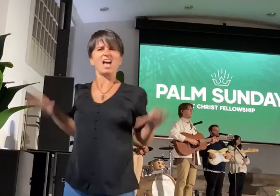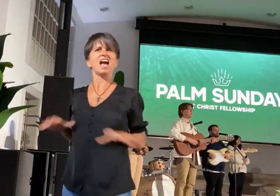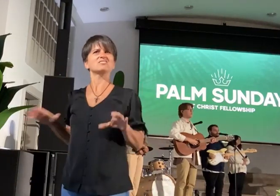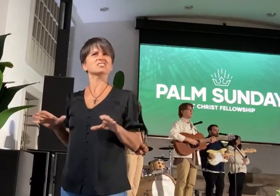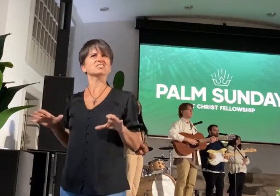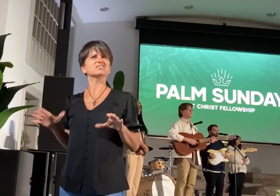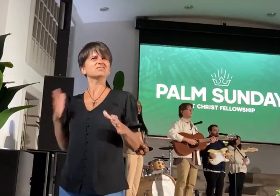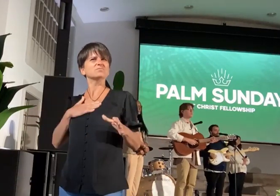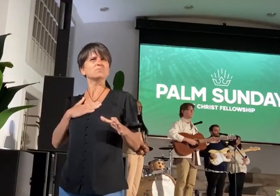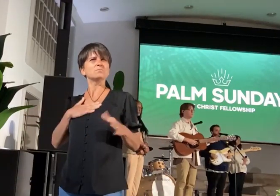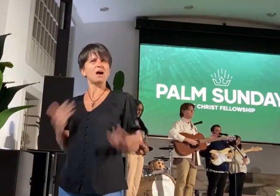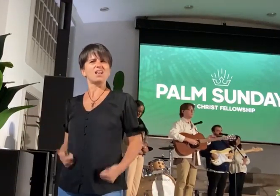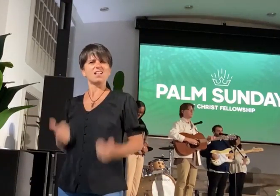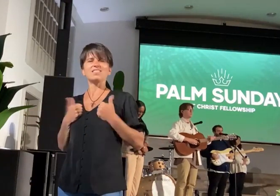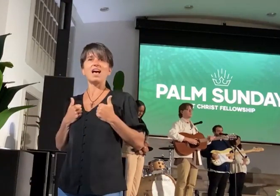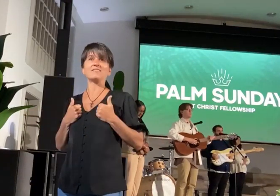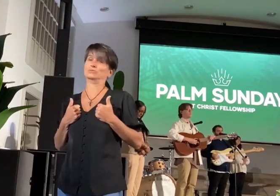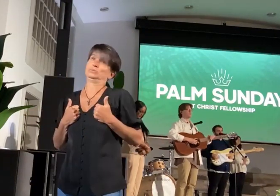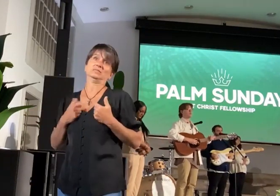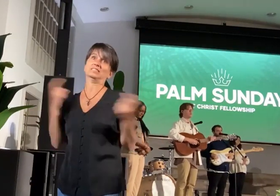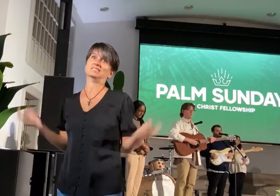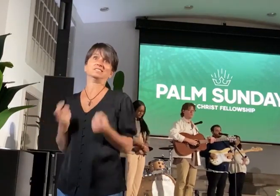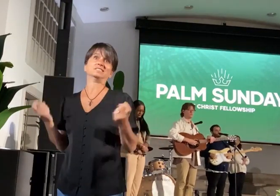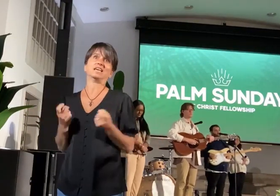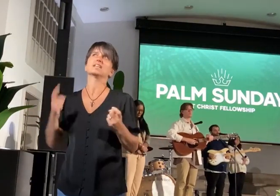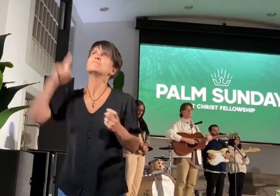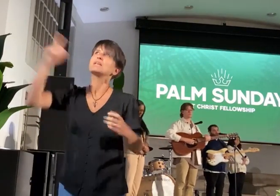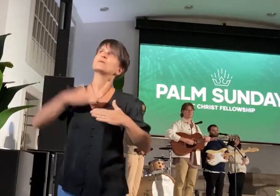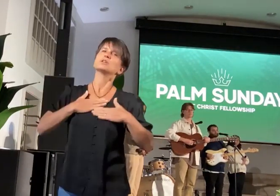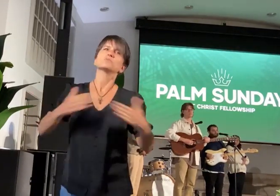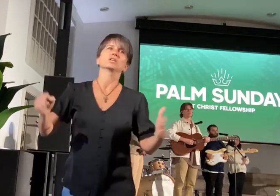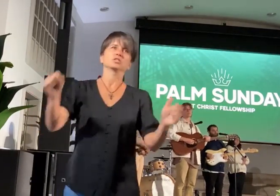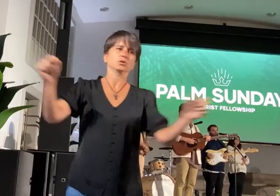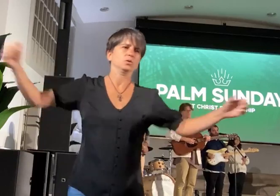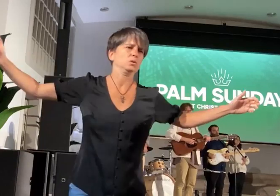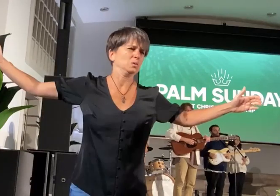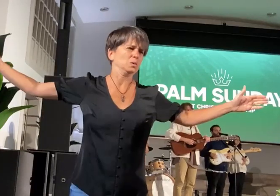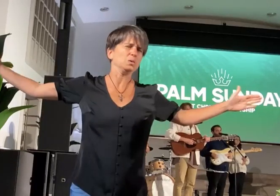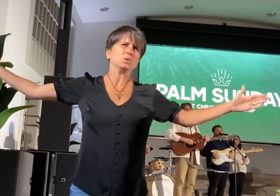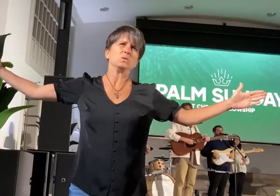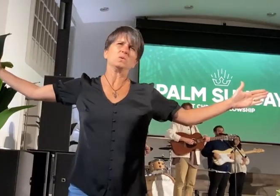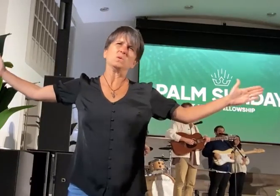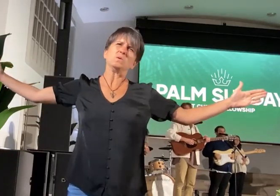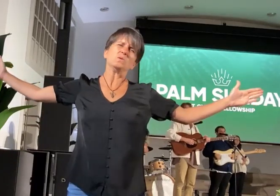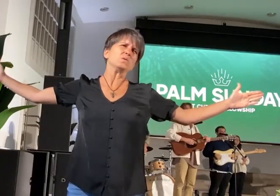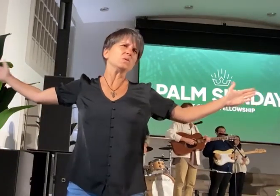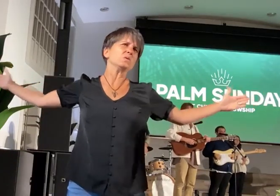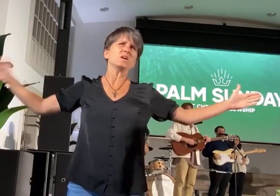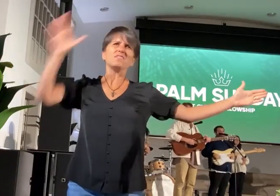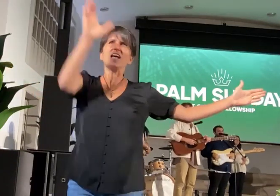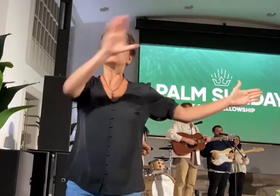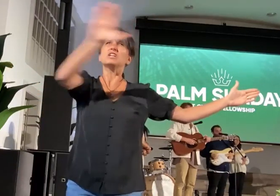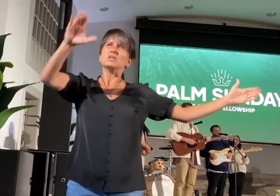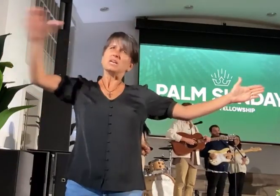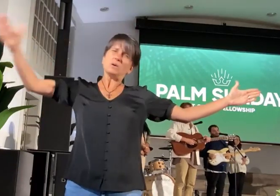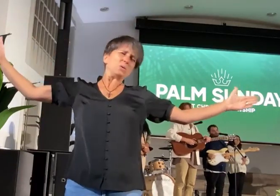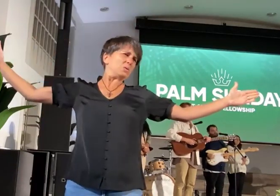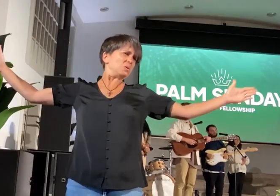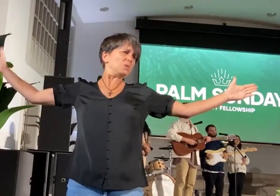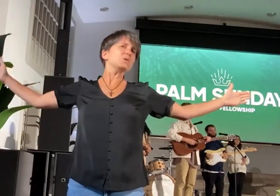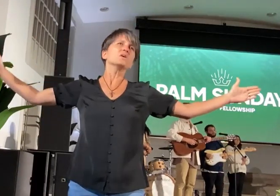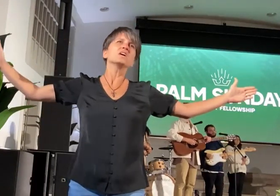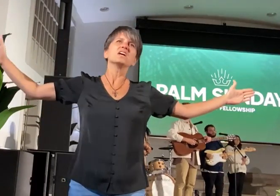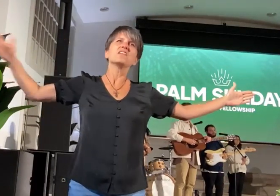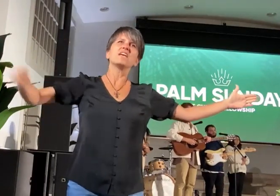Jesus, he decided to have his hands stretched wide, and one by one, they began to stretch him across this wooden tree, driving